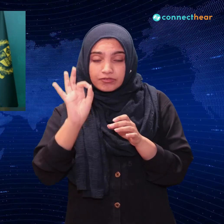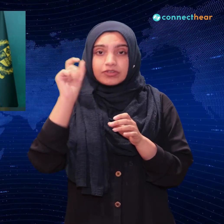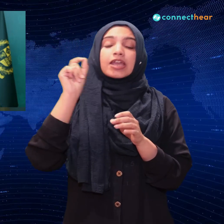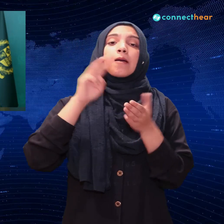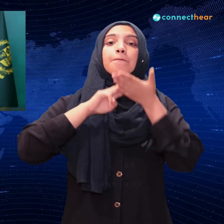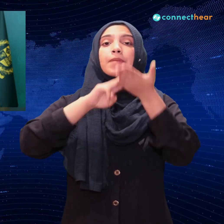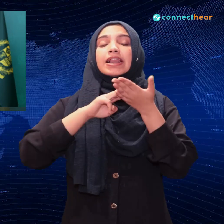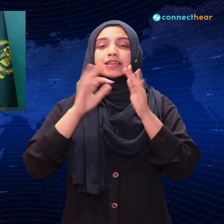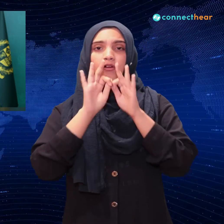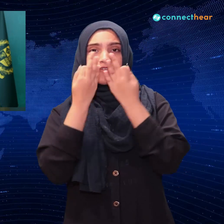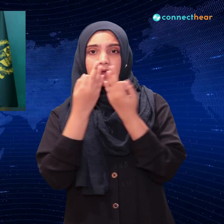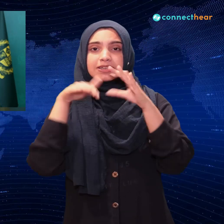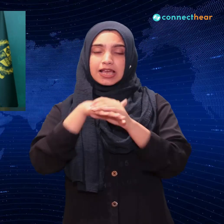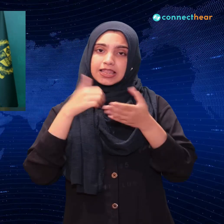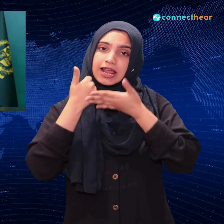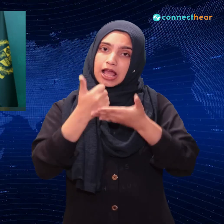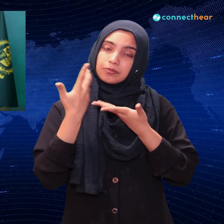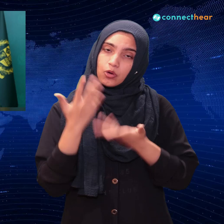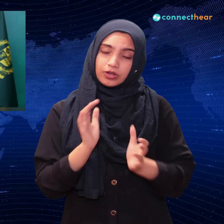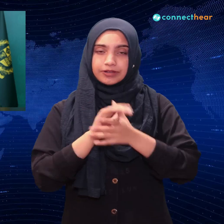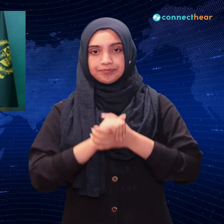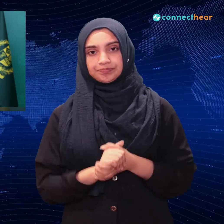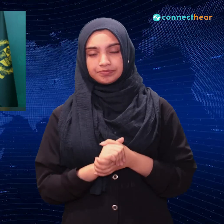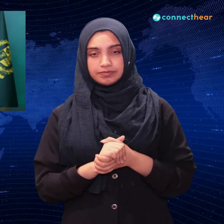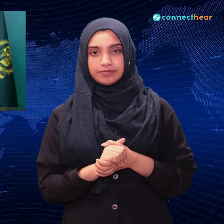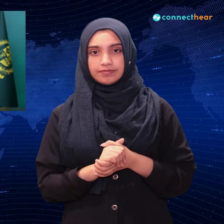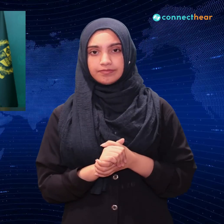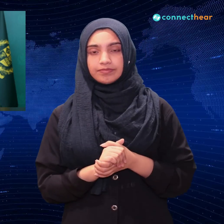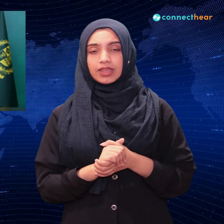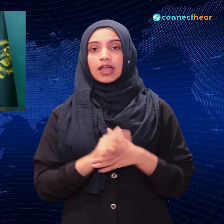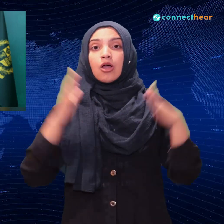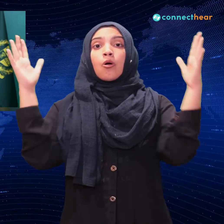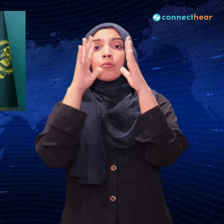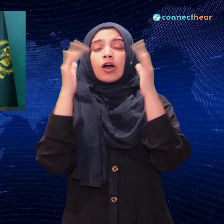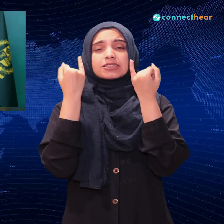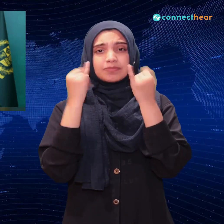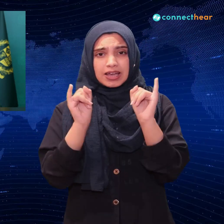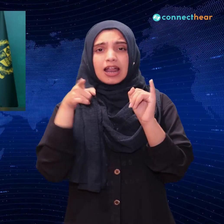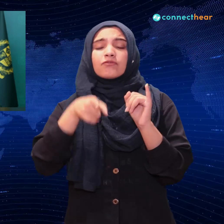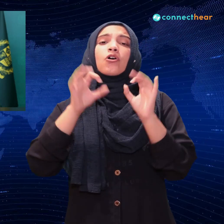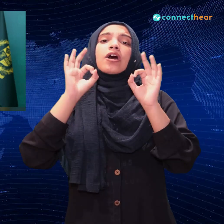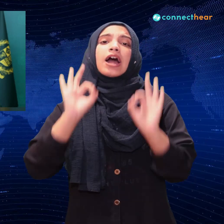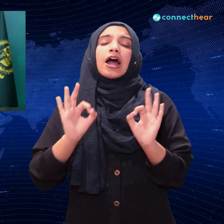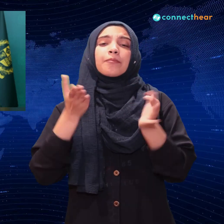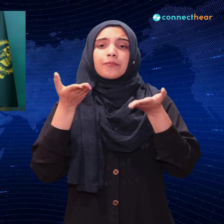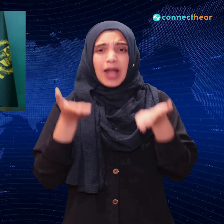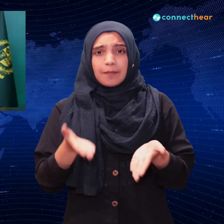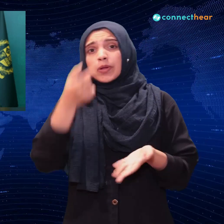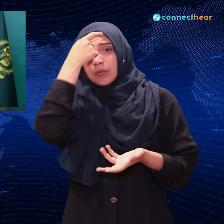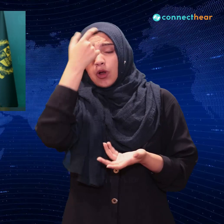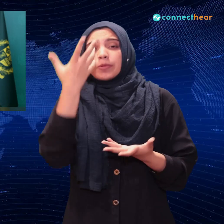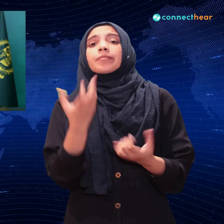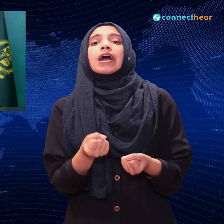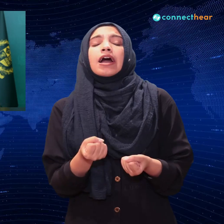Asas. Mr. President, climate change is one of the primary existential threats